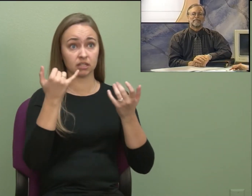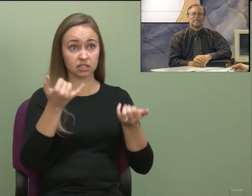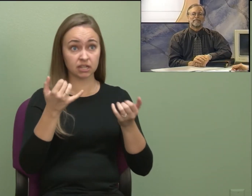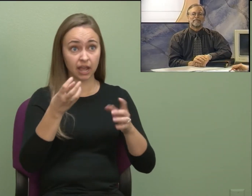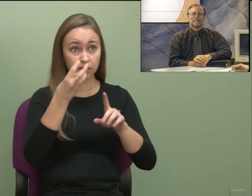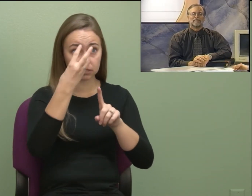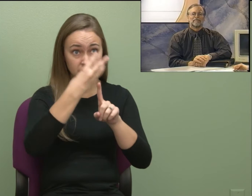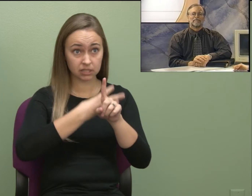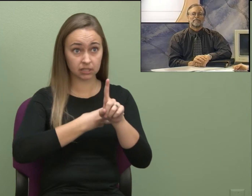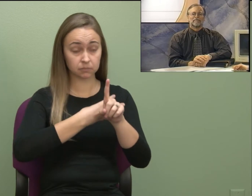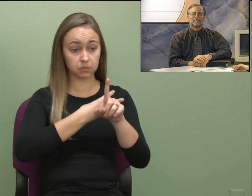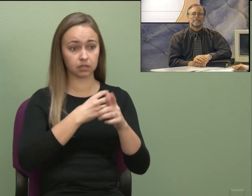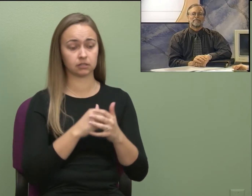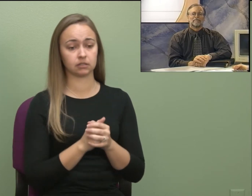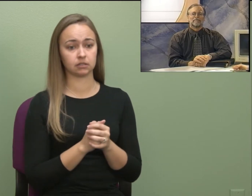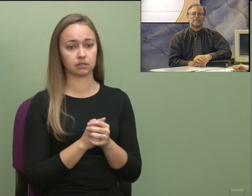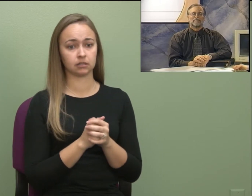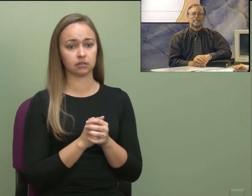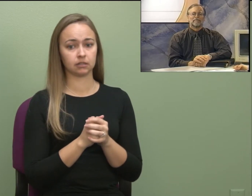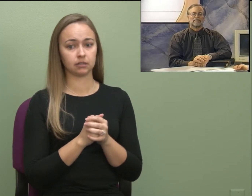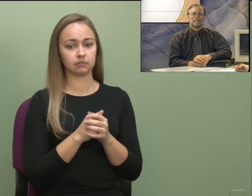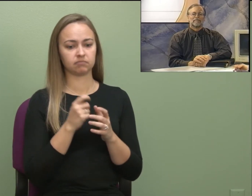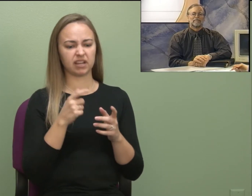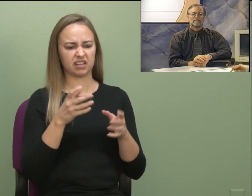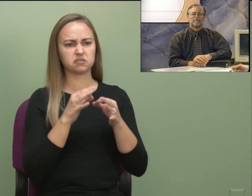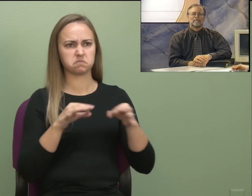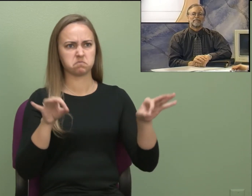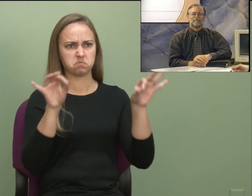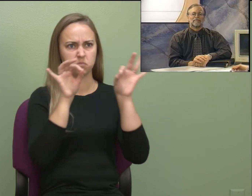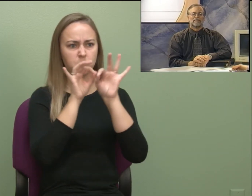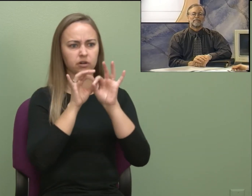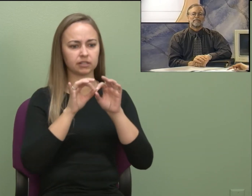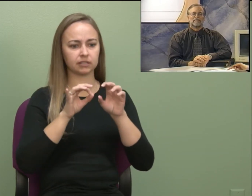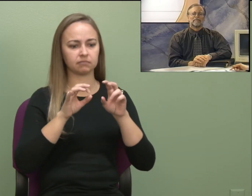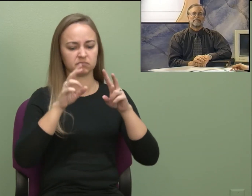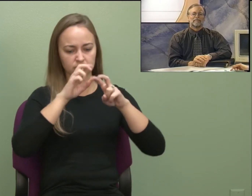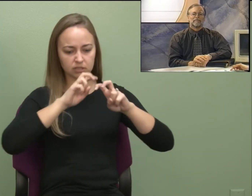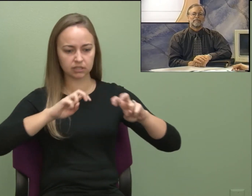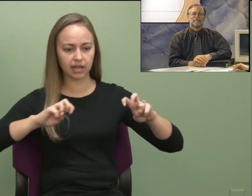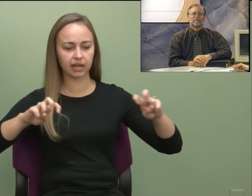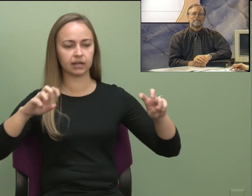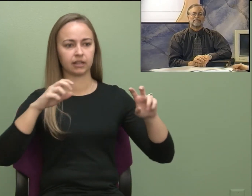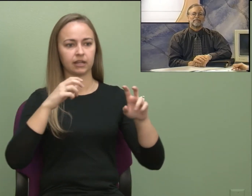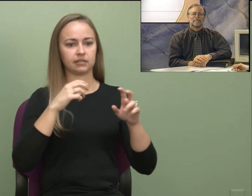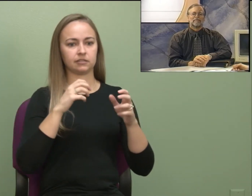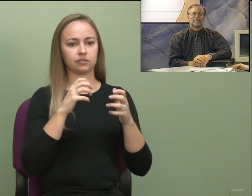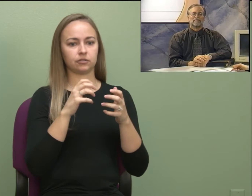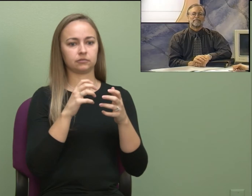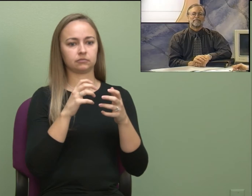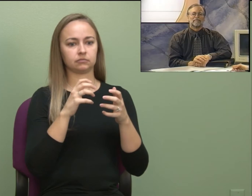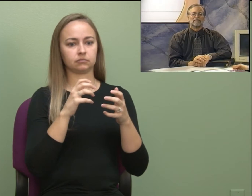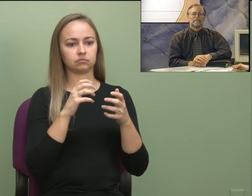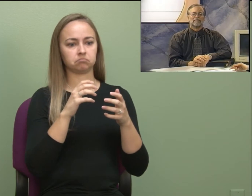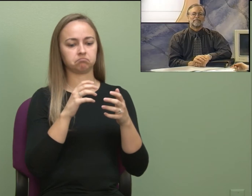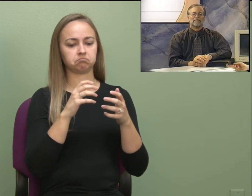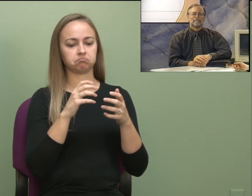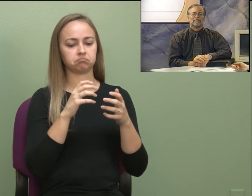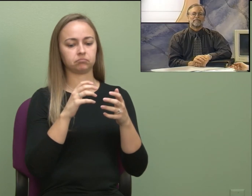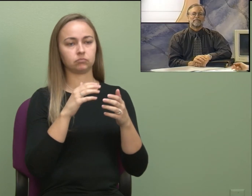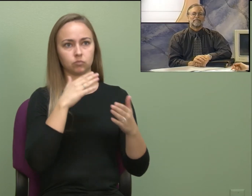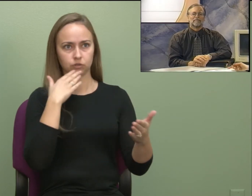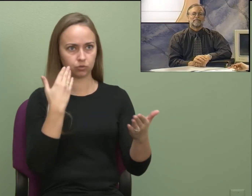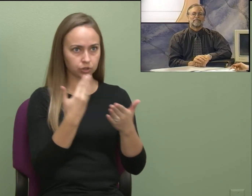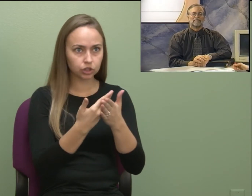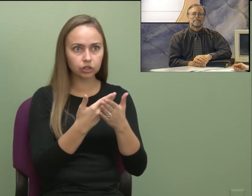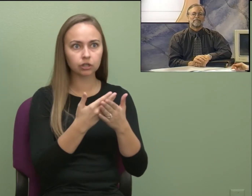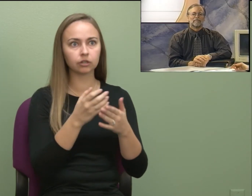work, find out what's being challenging for you, what's going well, and also what's really important about this meeting